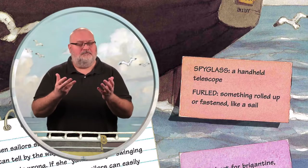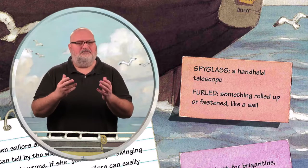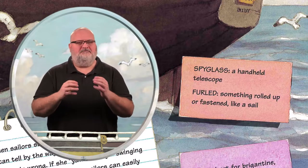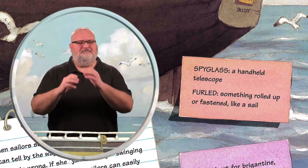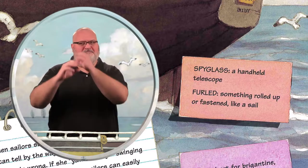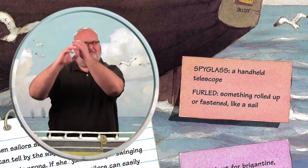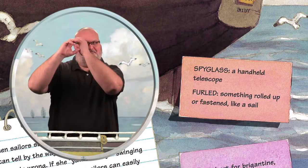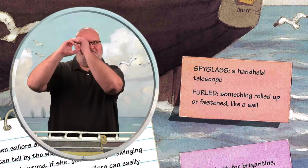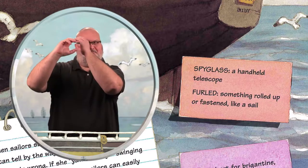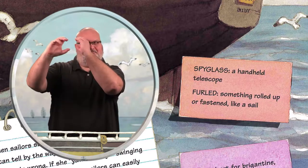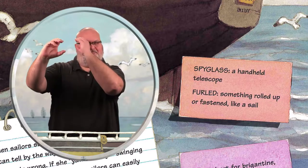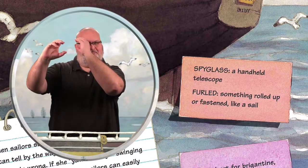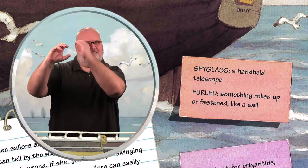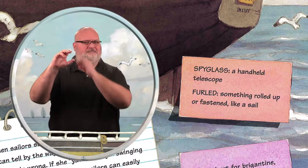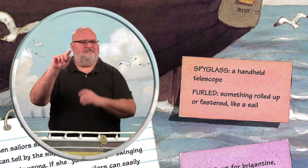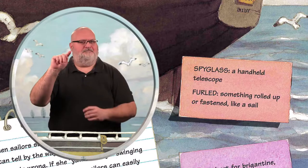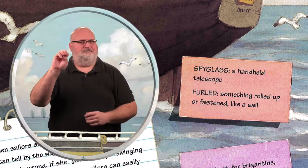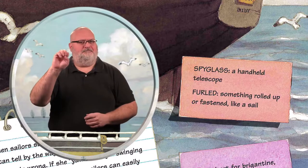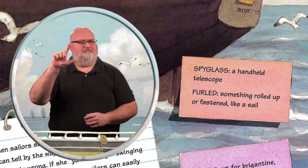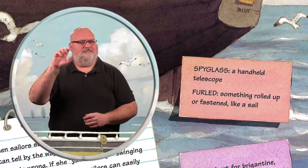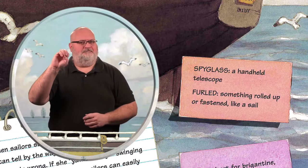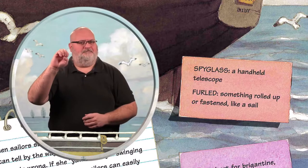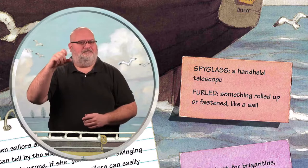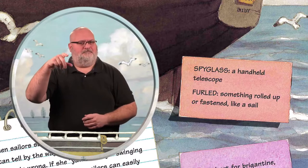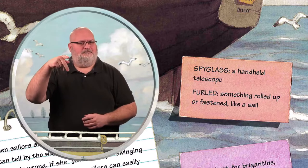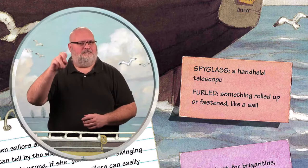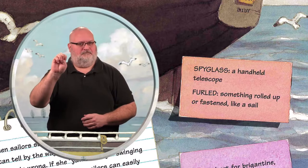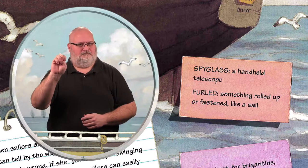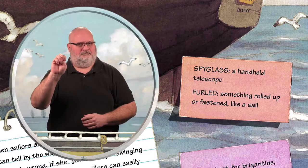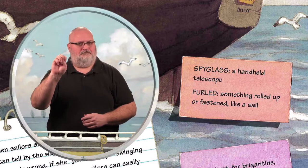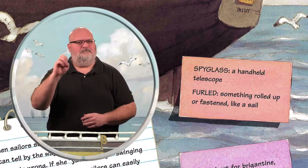Spyglass. A handheld telescope.